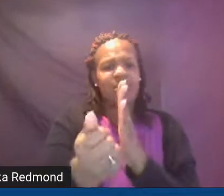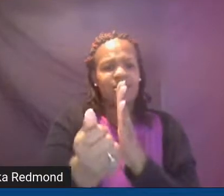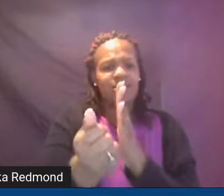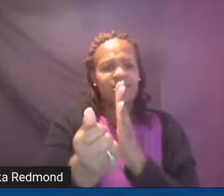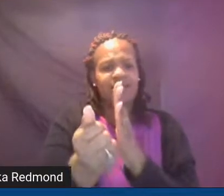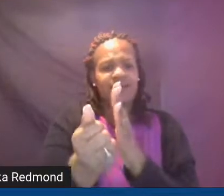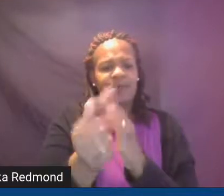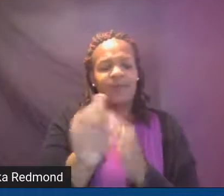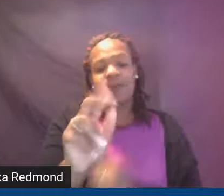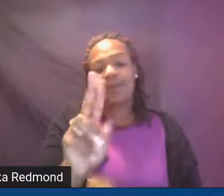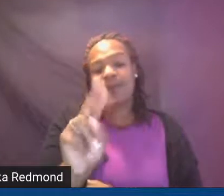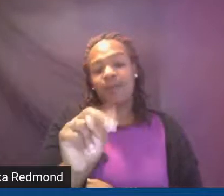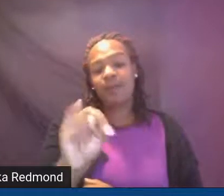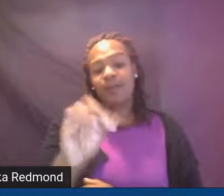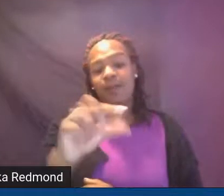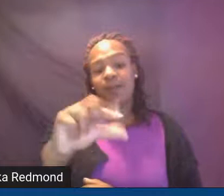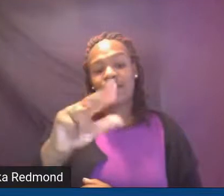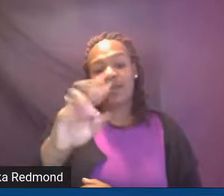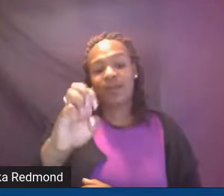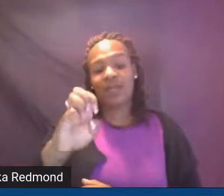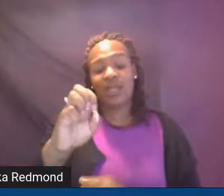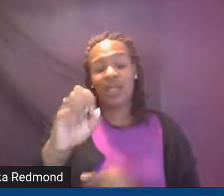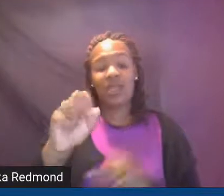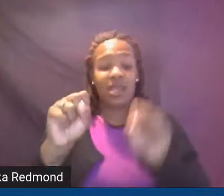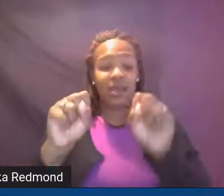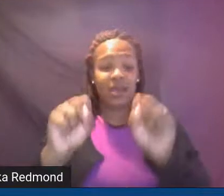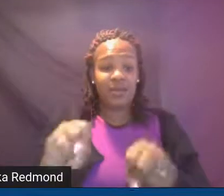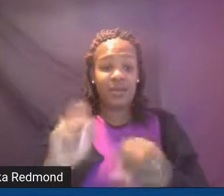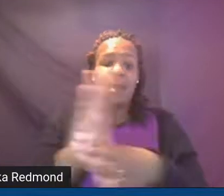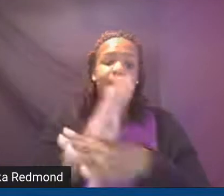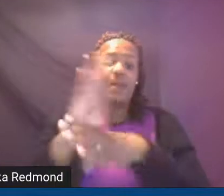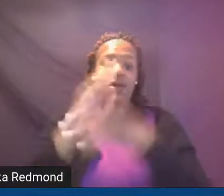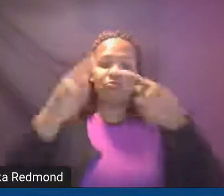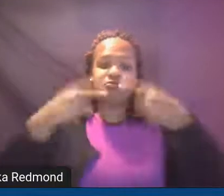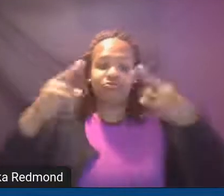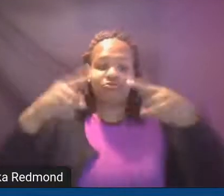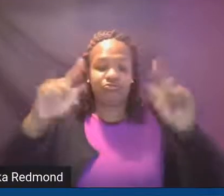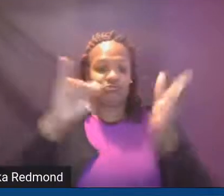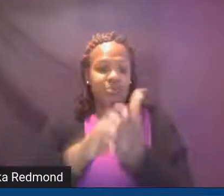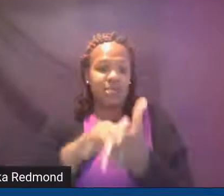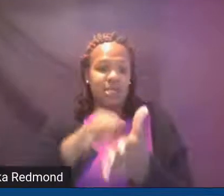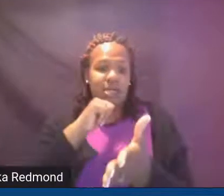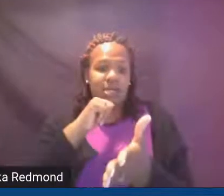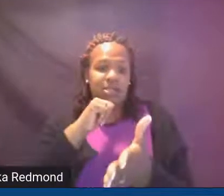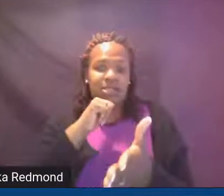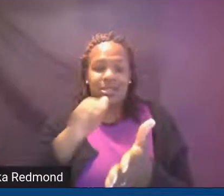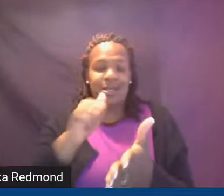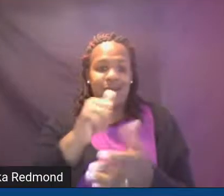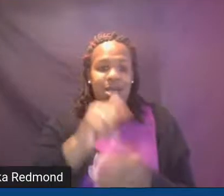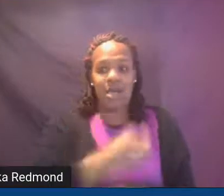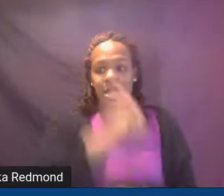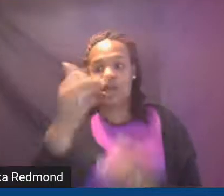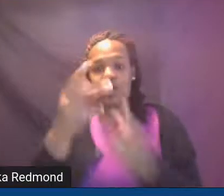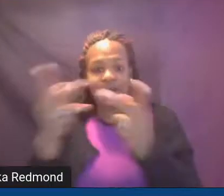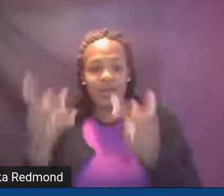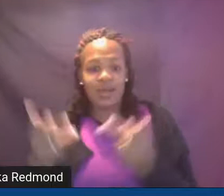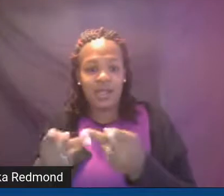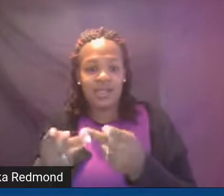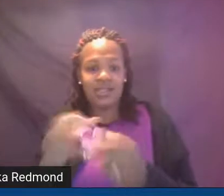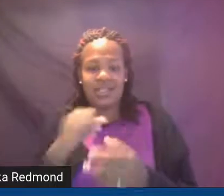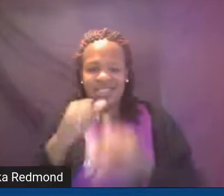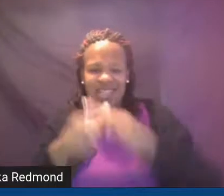unique abilities to contribute to business success that don't exist anywhere else. And also a very hidden source of